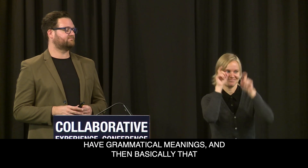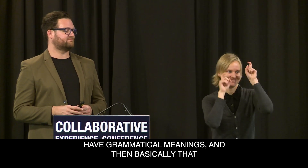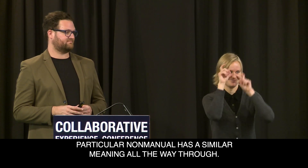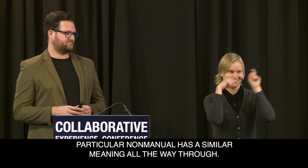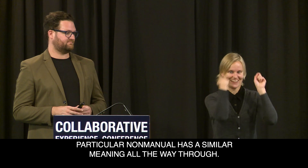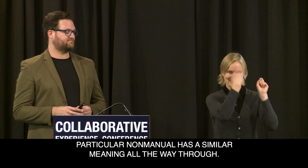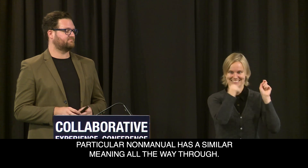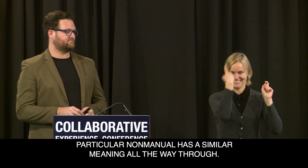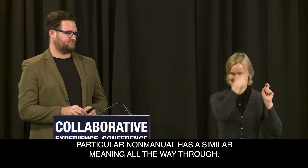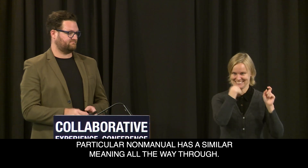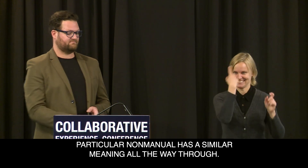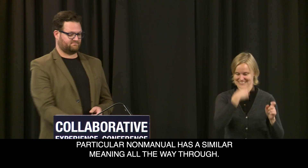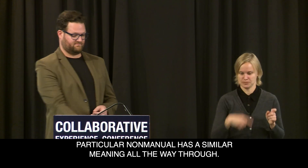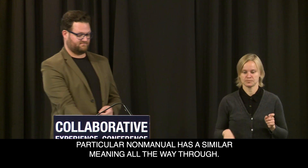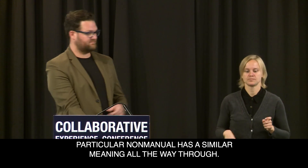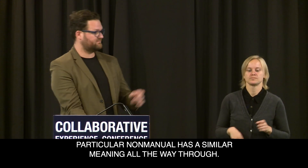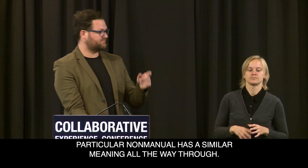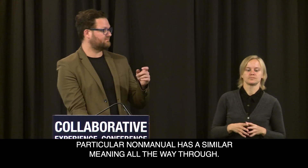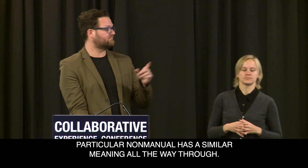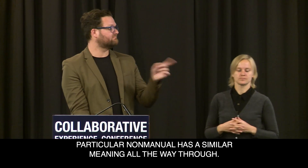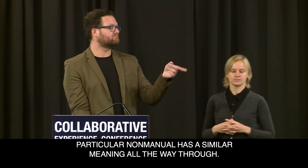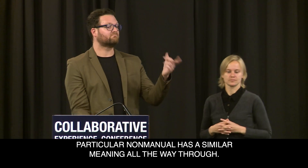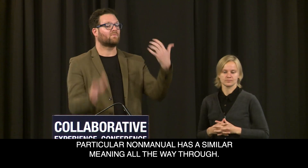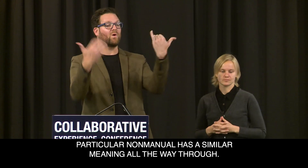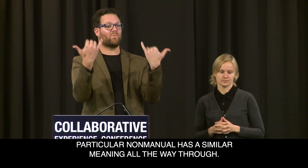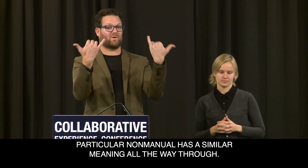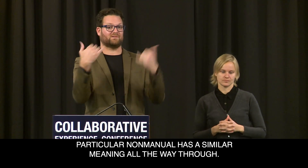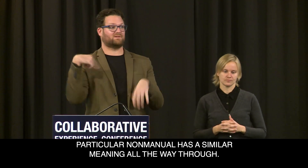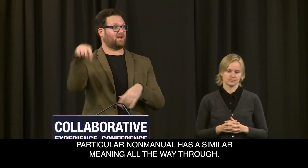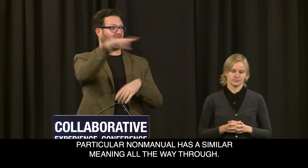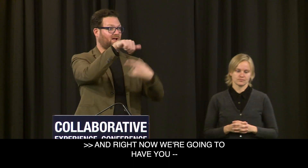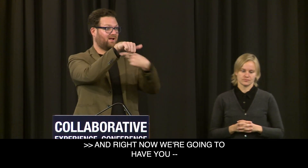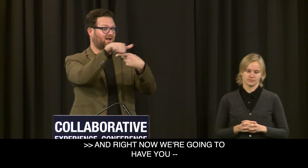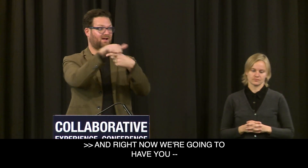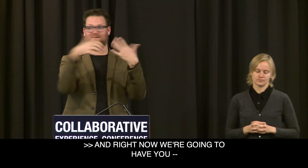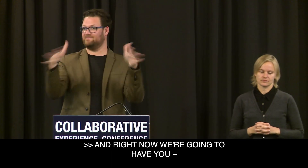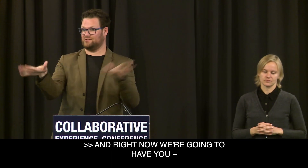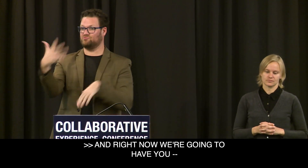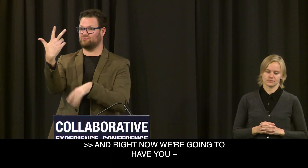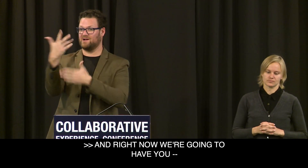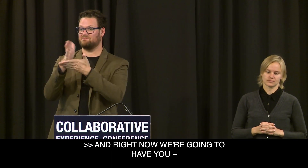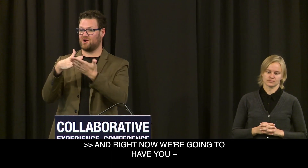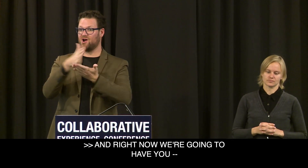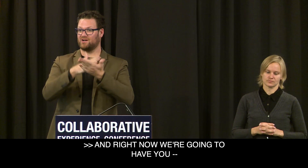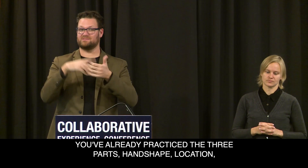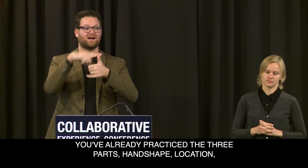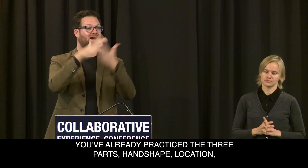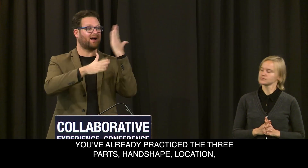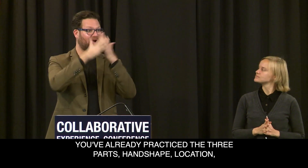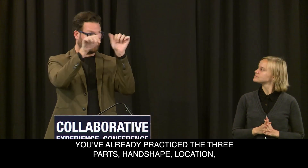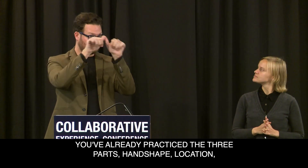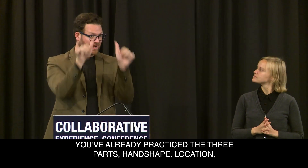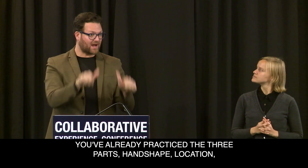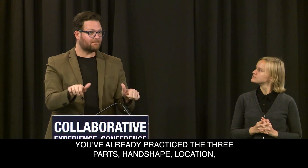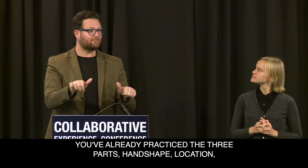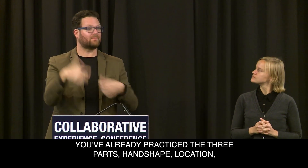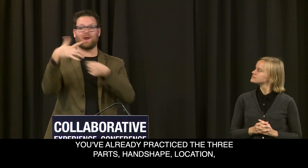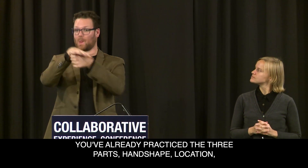that particular non-manual has a similar meaning all the way through. And right now, we're going to have you've already practiced the 3 parts: hand